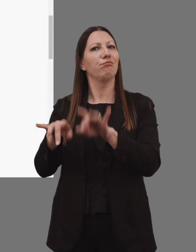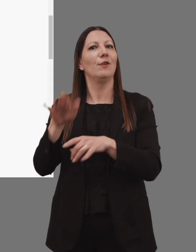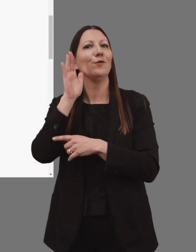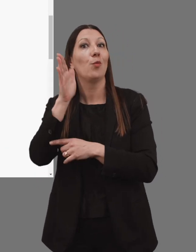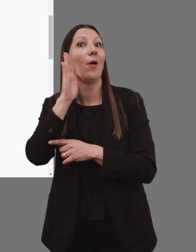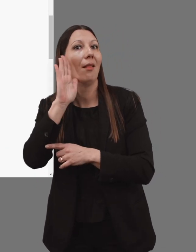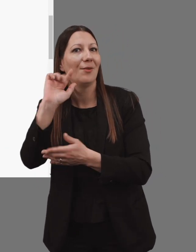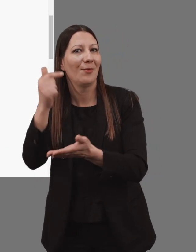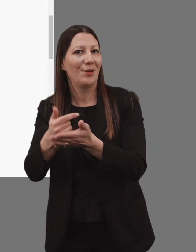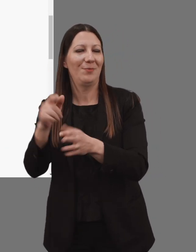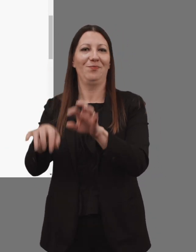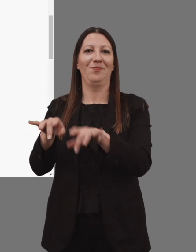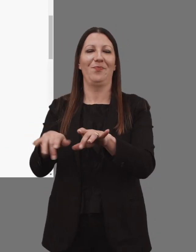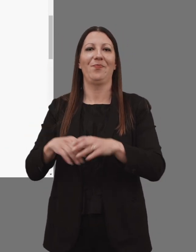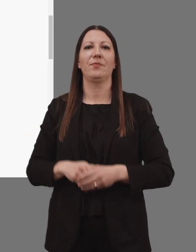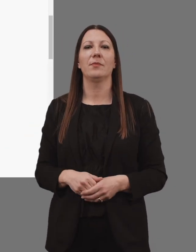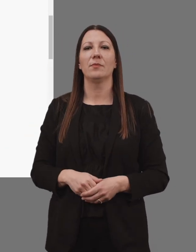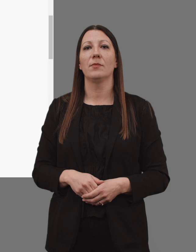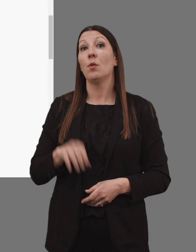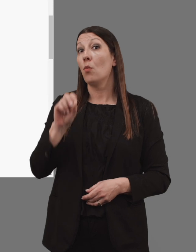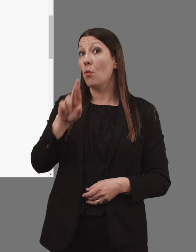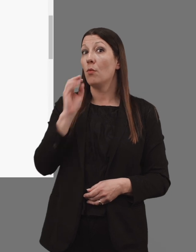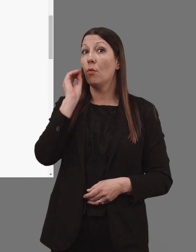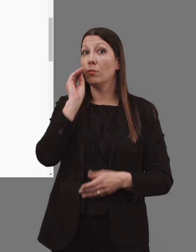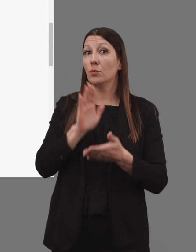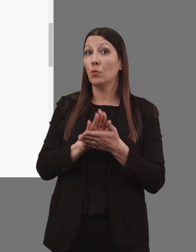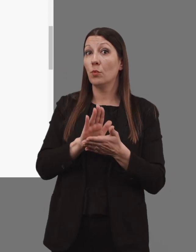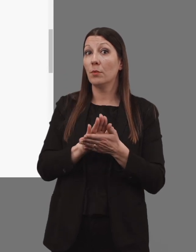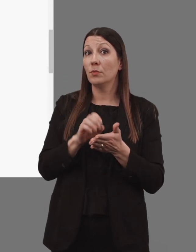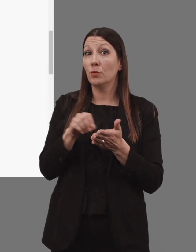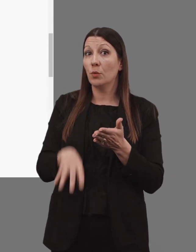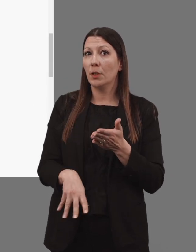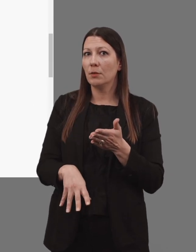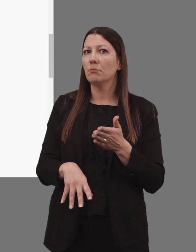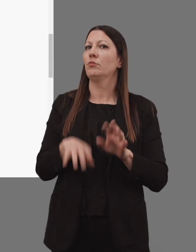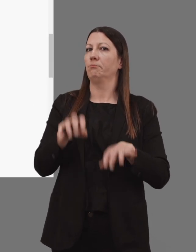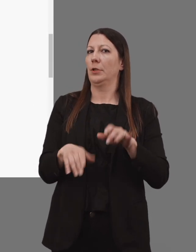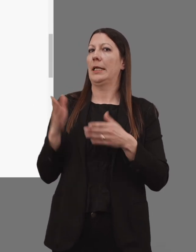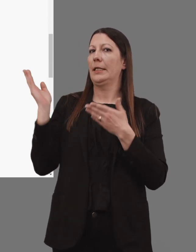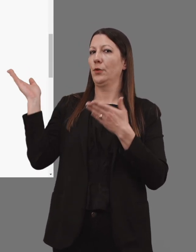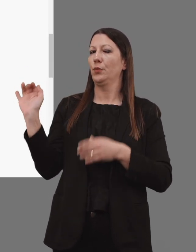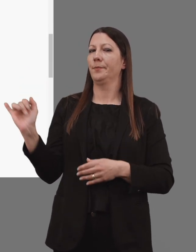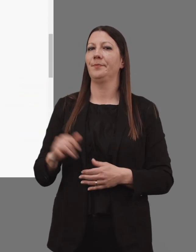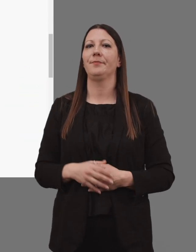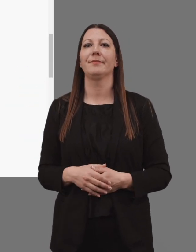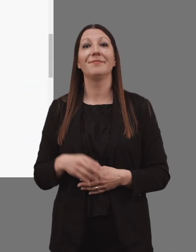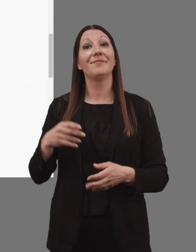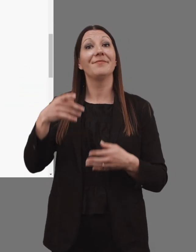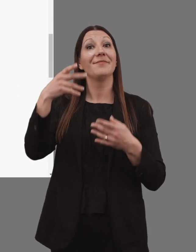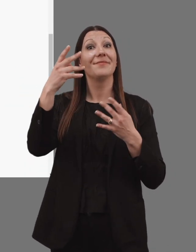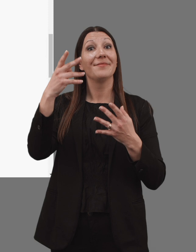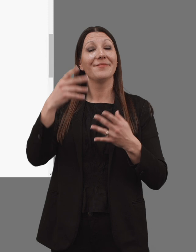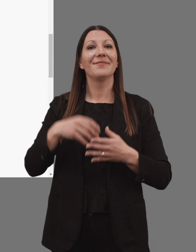here, you can also add if you are a homeschool student. So that's important to note as well. So scroll down and you will put